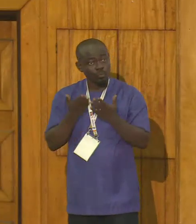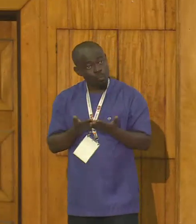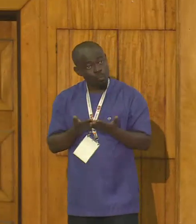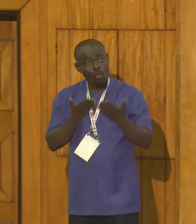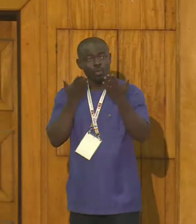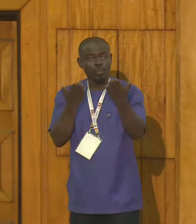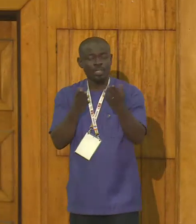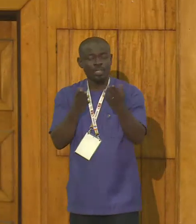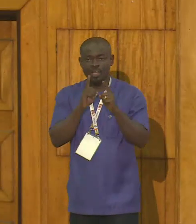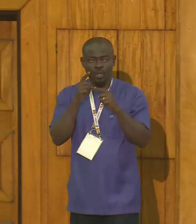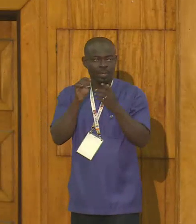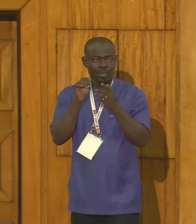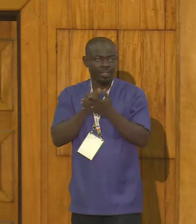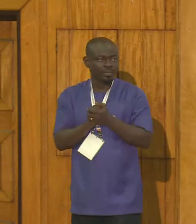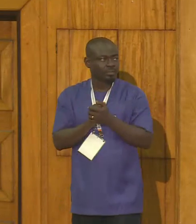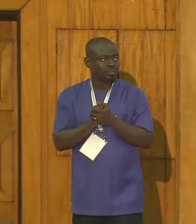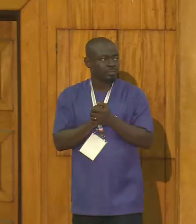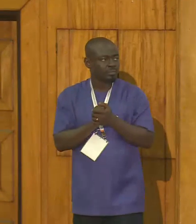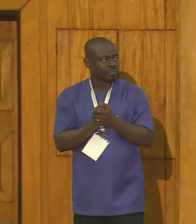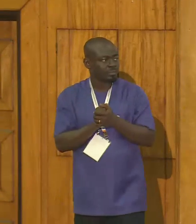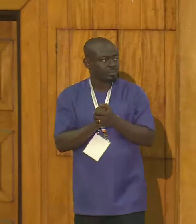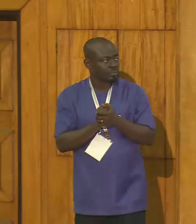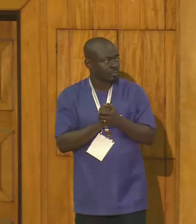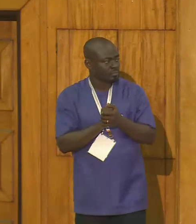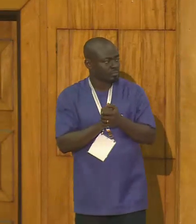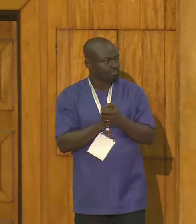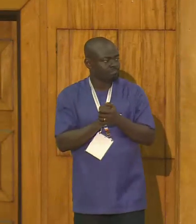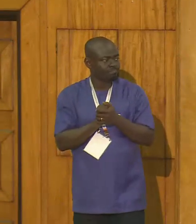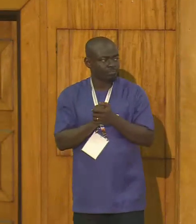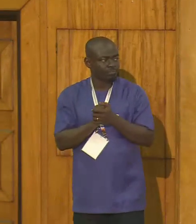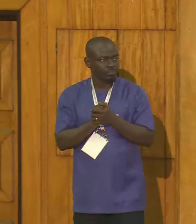recommendations, I've talked about that a little bit.